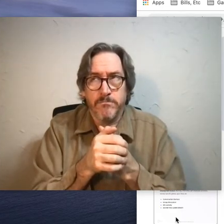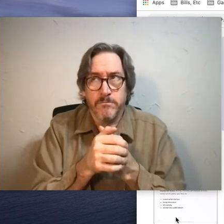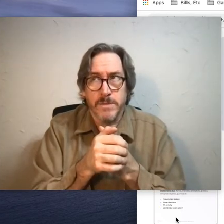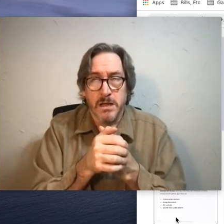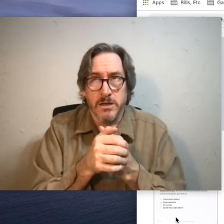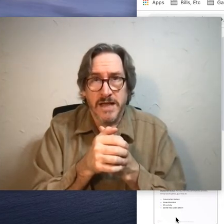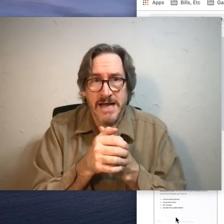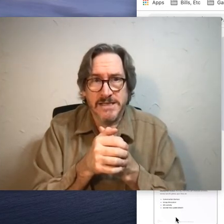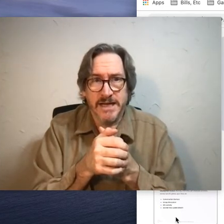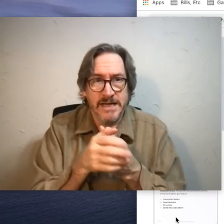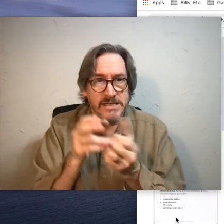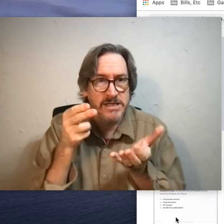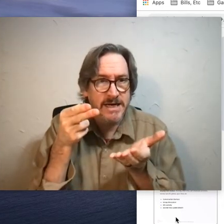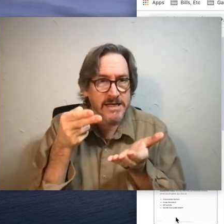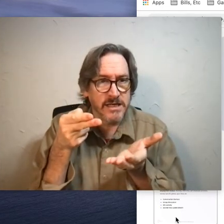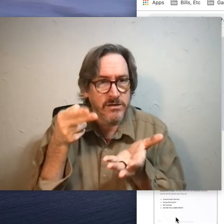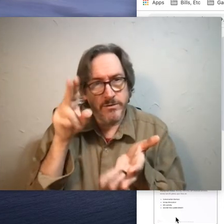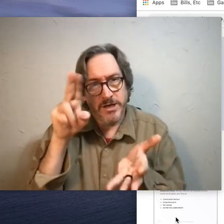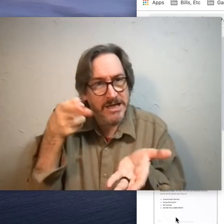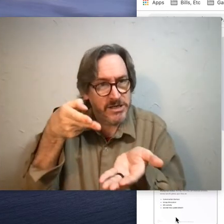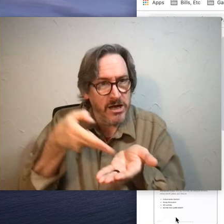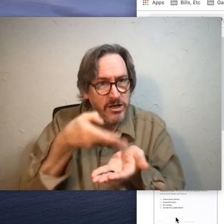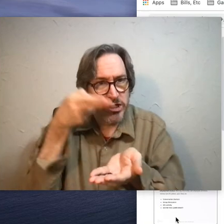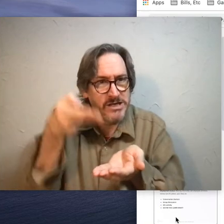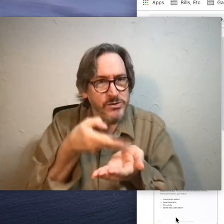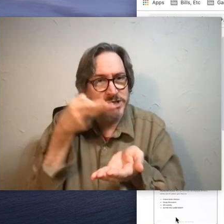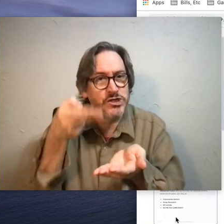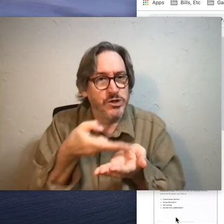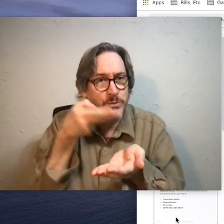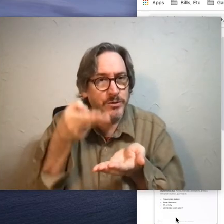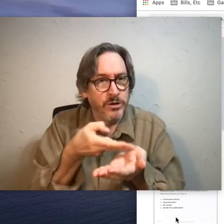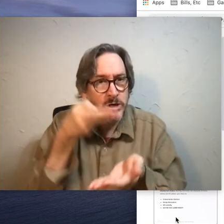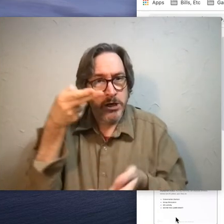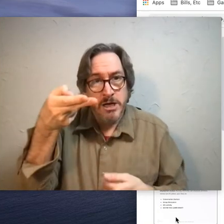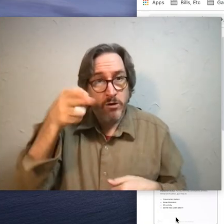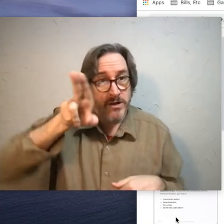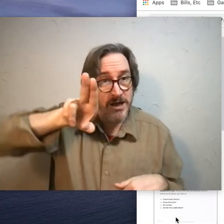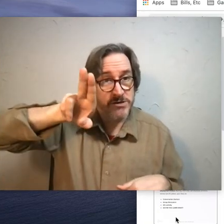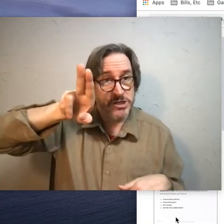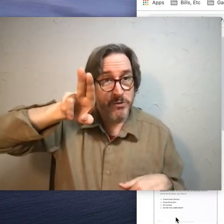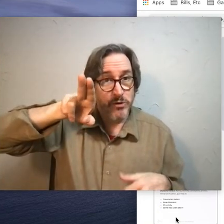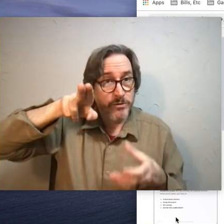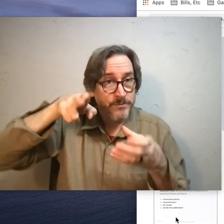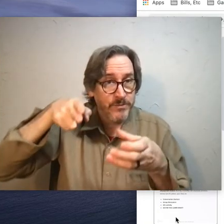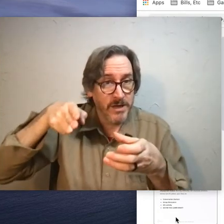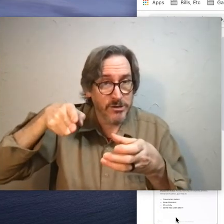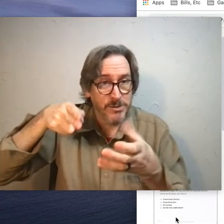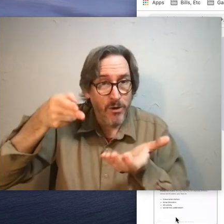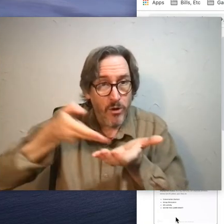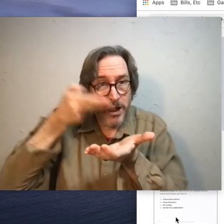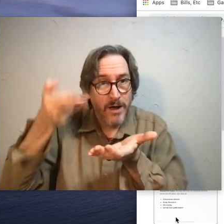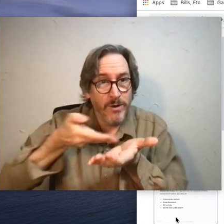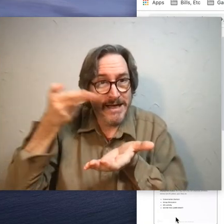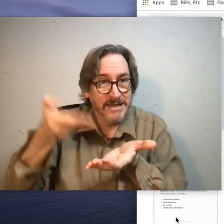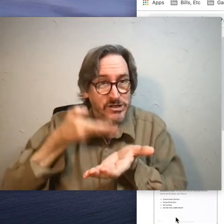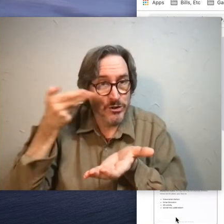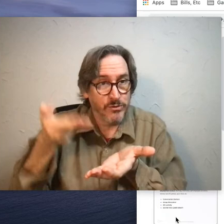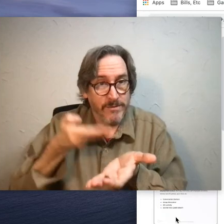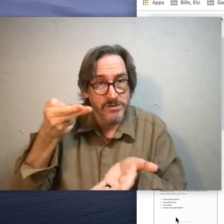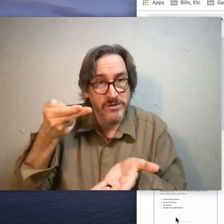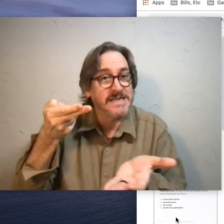then the last thing he's going to sign is he's using soup. Here's the spoon, here's the bowl, and we